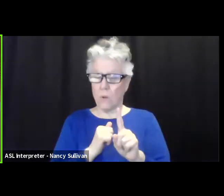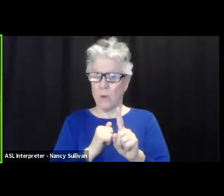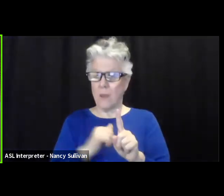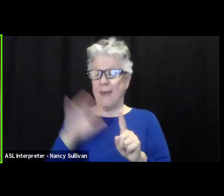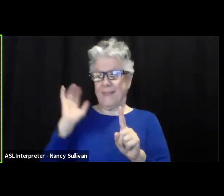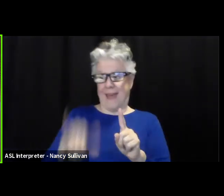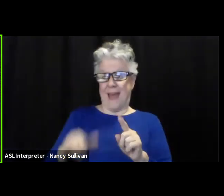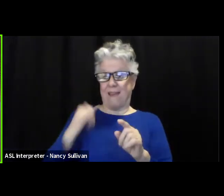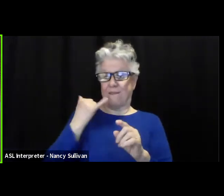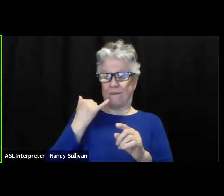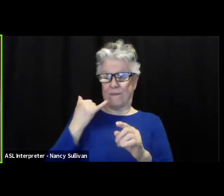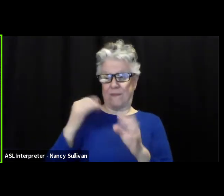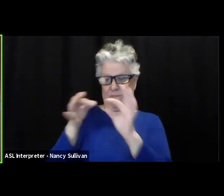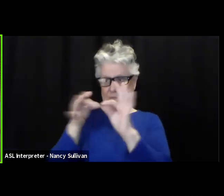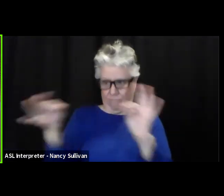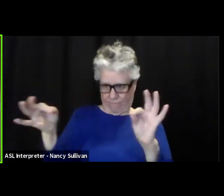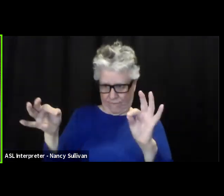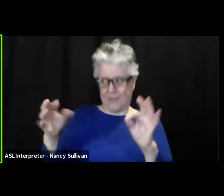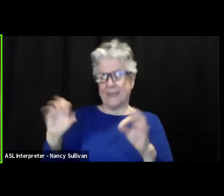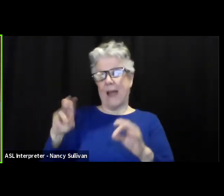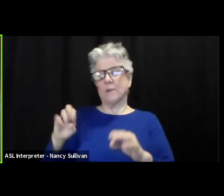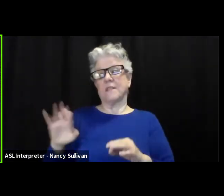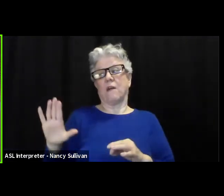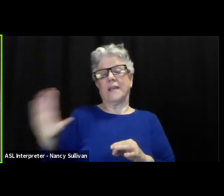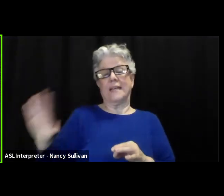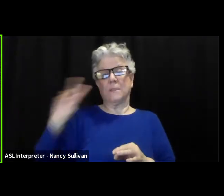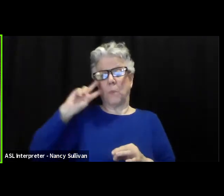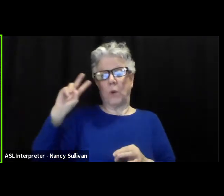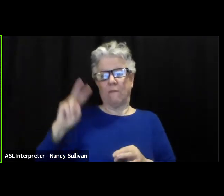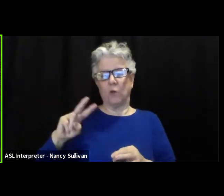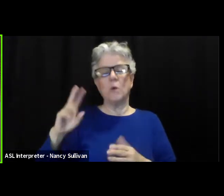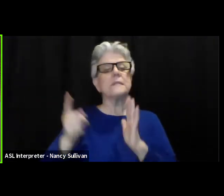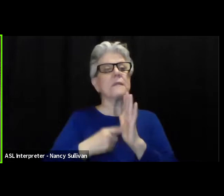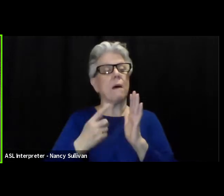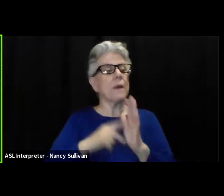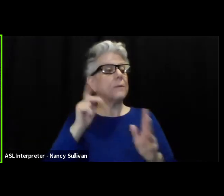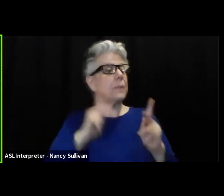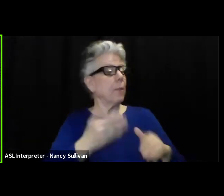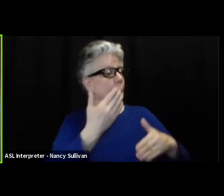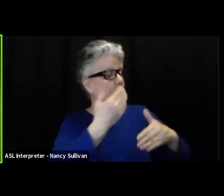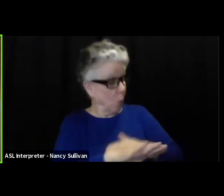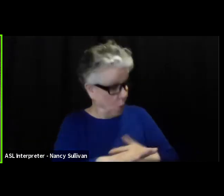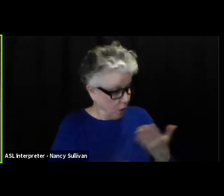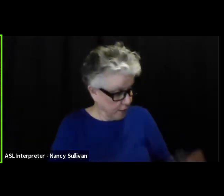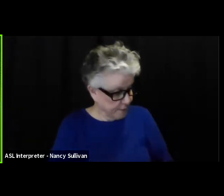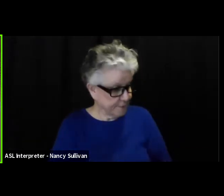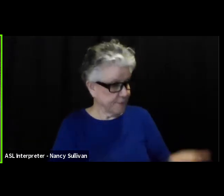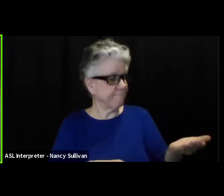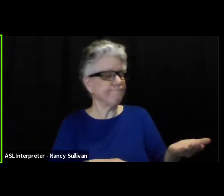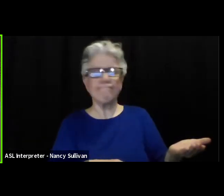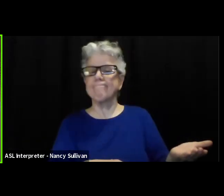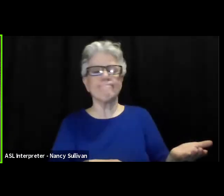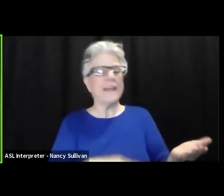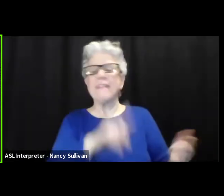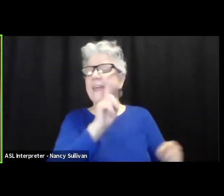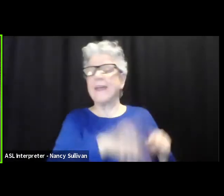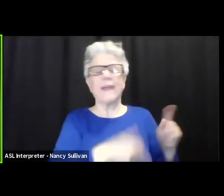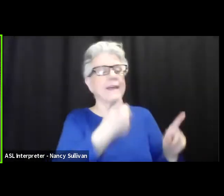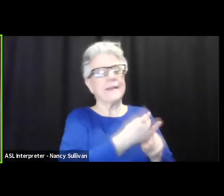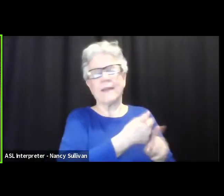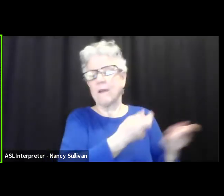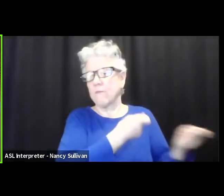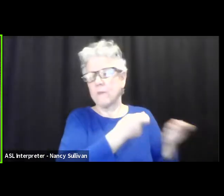interpretive line, as Aristotle sees it, sometimes people are born in a condition that renders them incapable of self-governance and